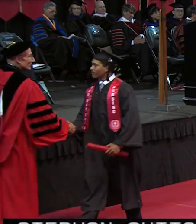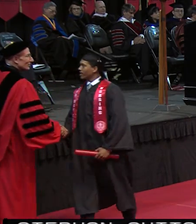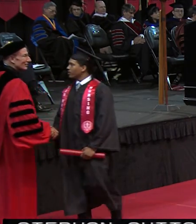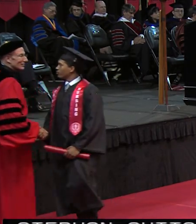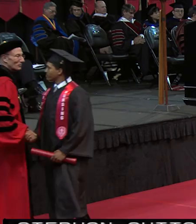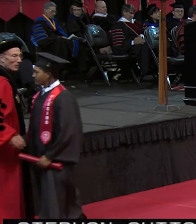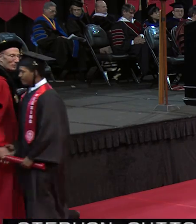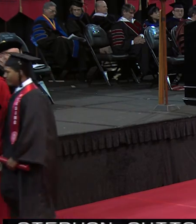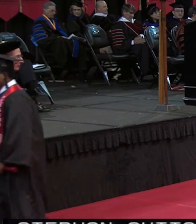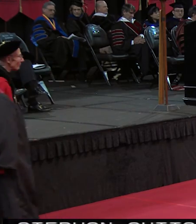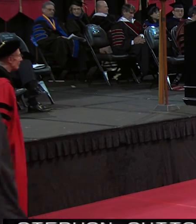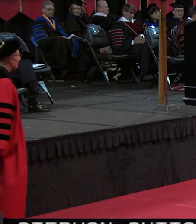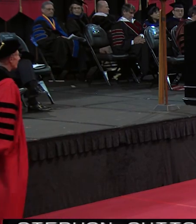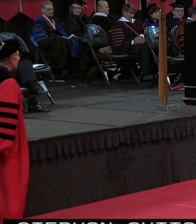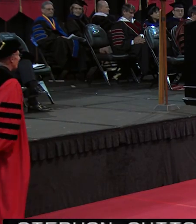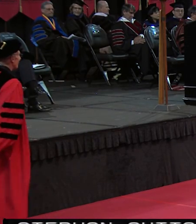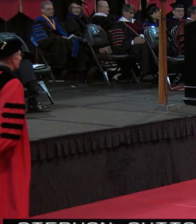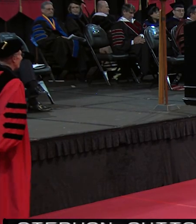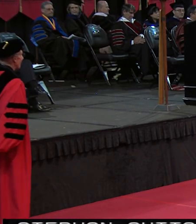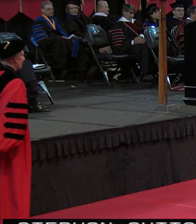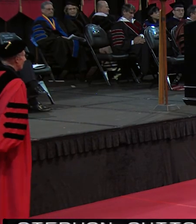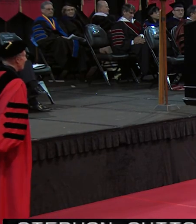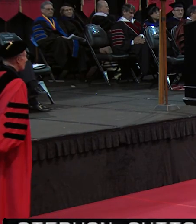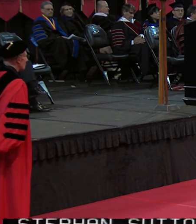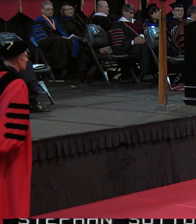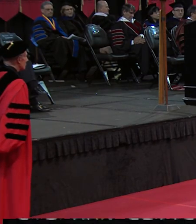Okima Chantel Terrell.